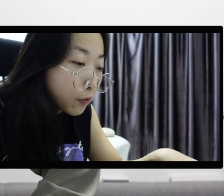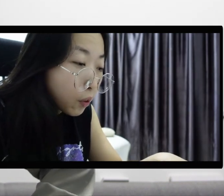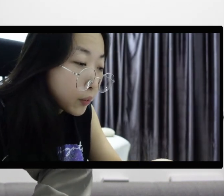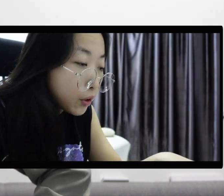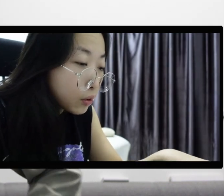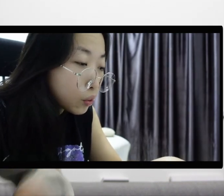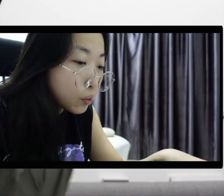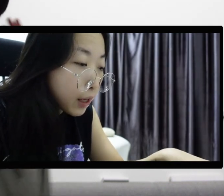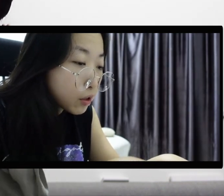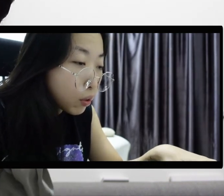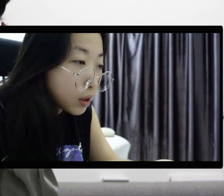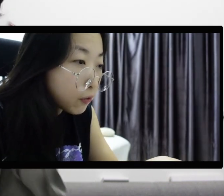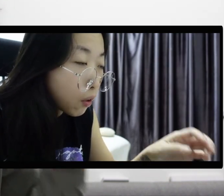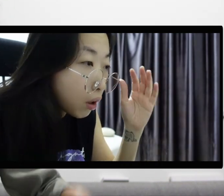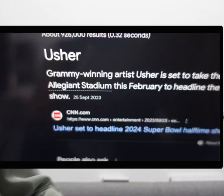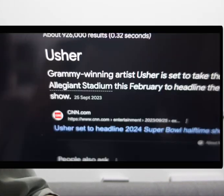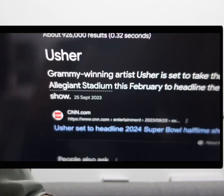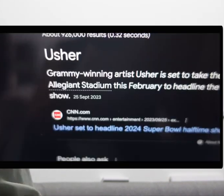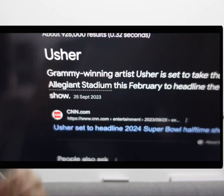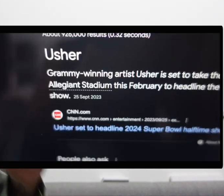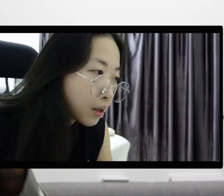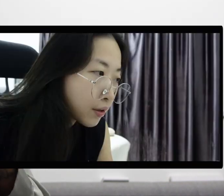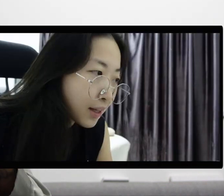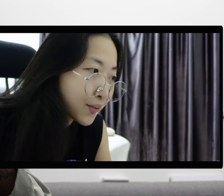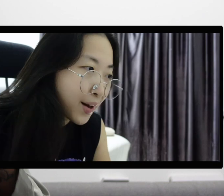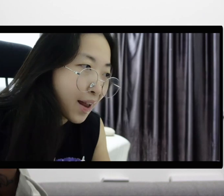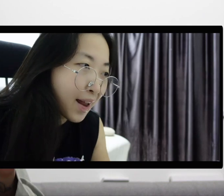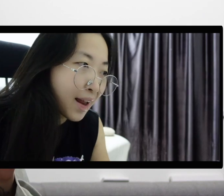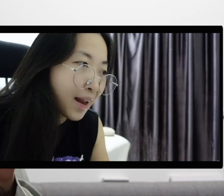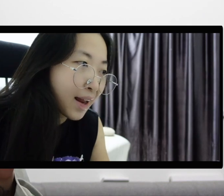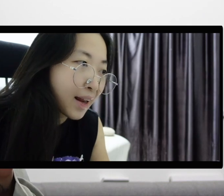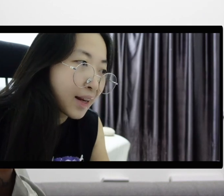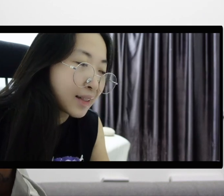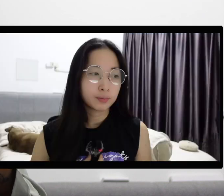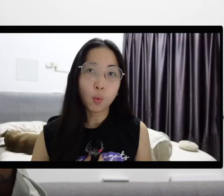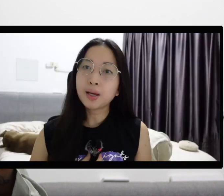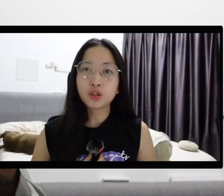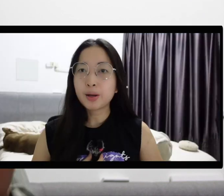Okay. Ha ha. That's great.